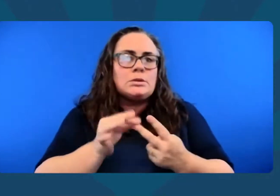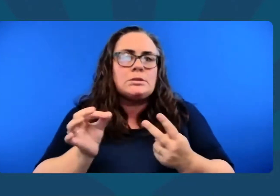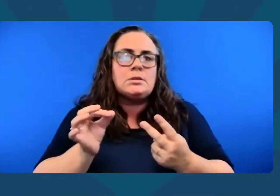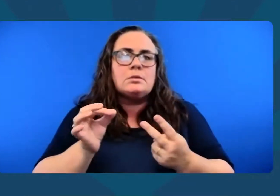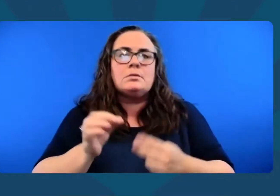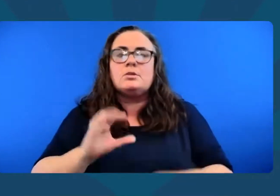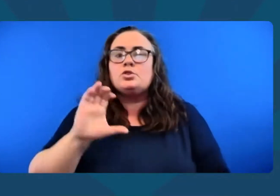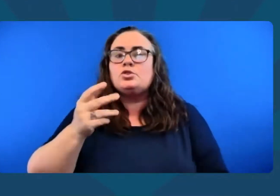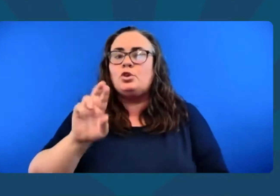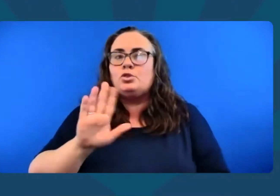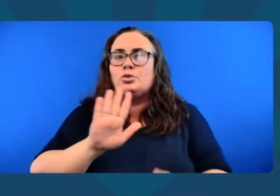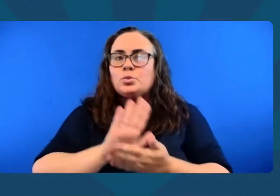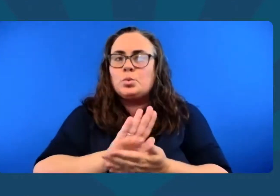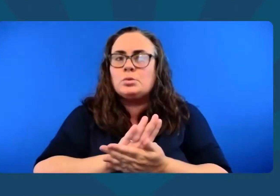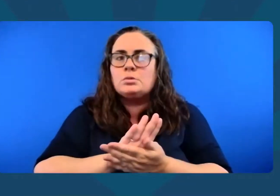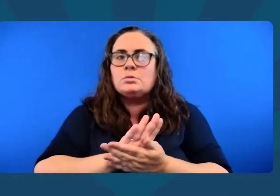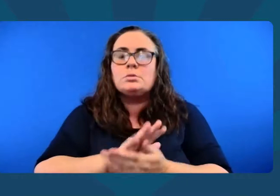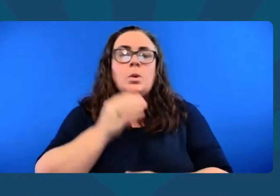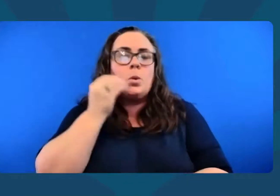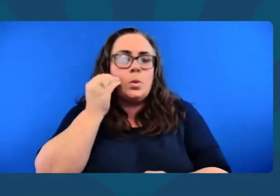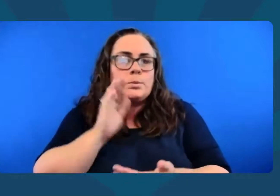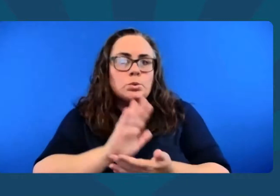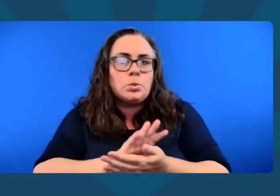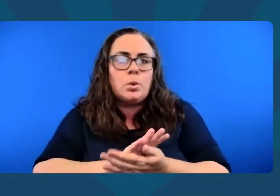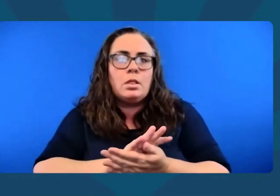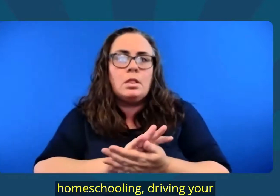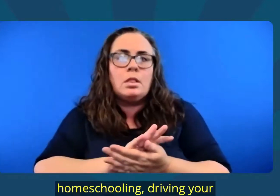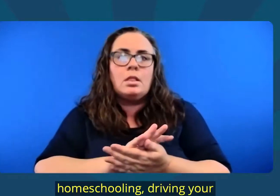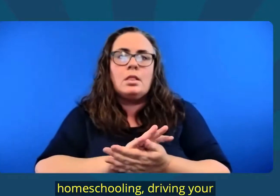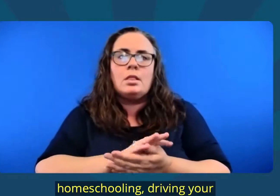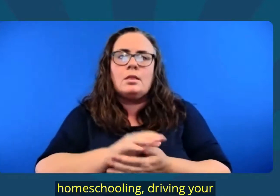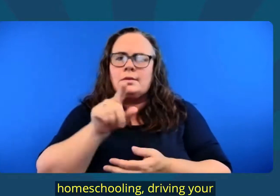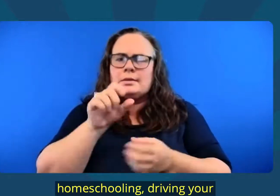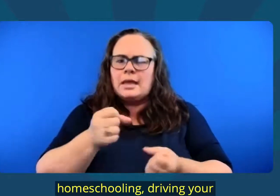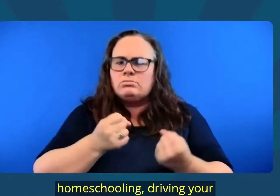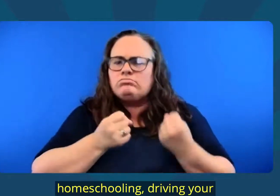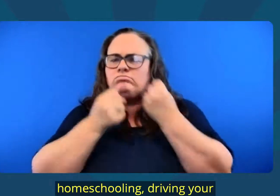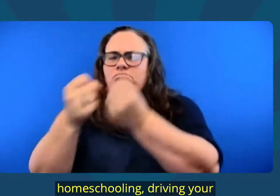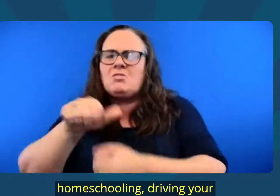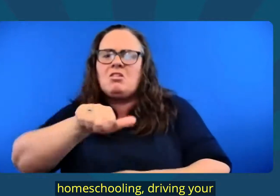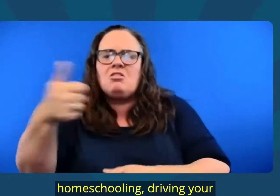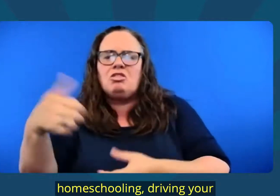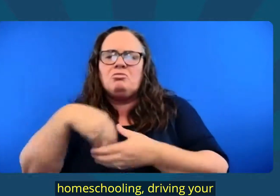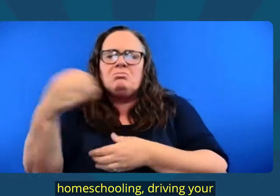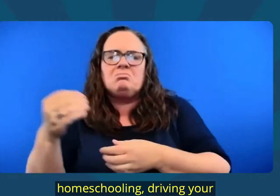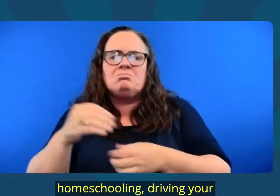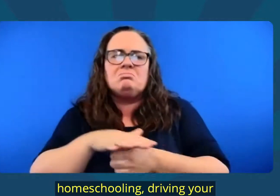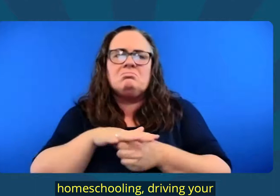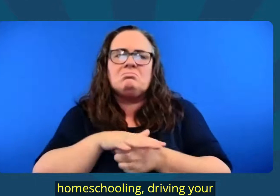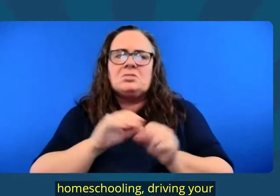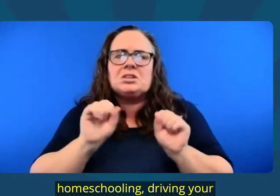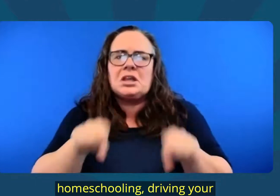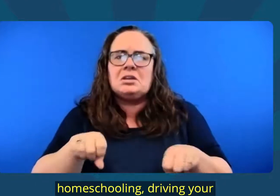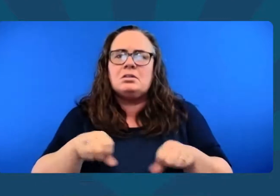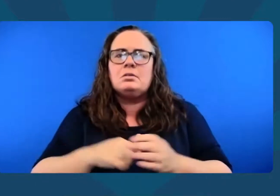I support school choice, charter schools, homeschooling, driving your kids to